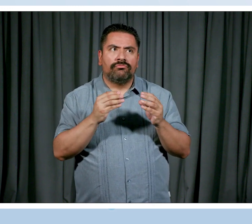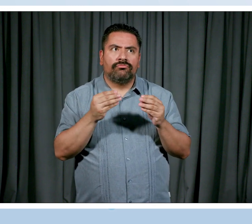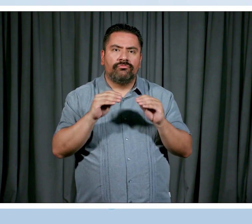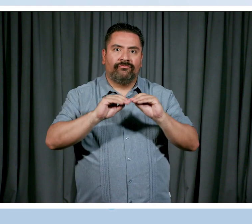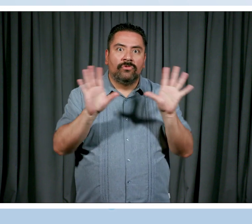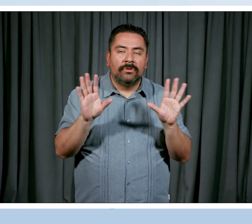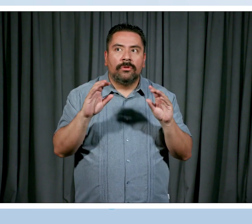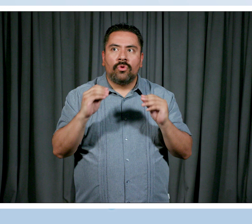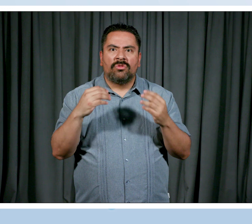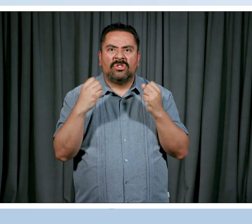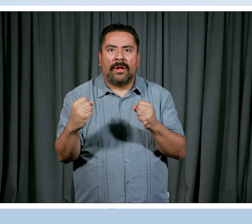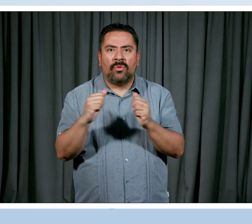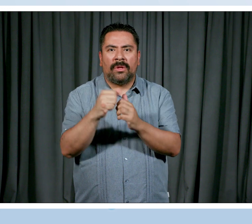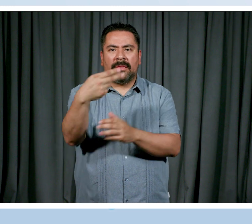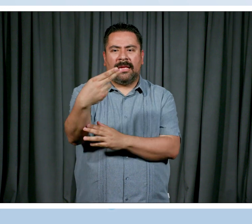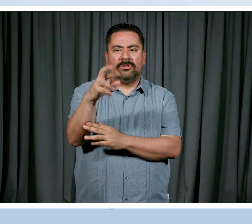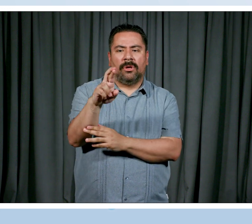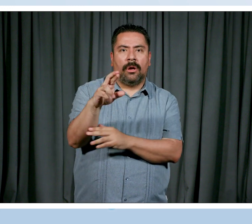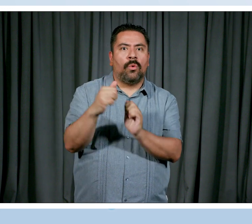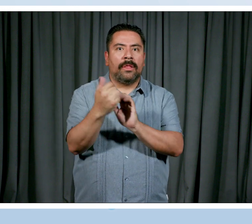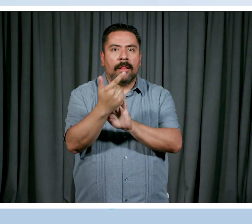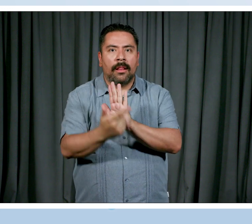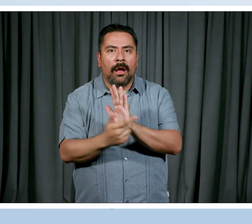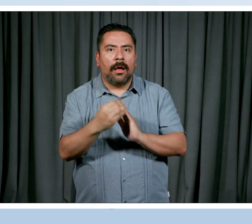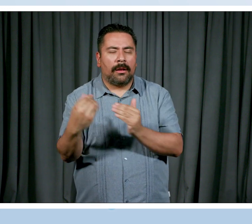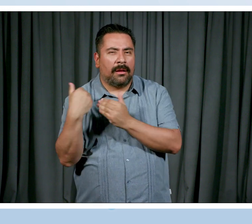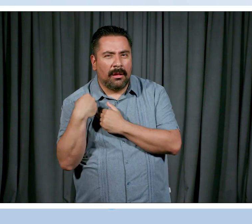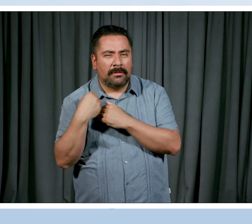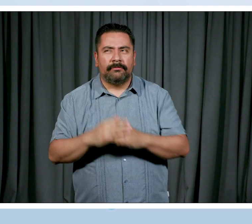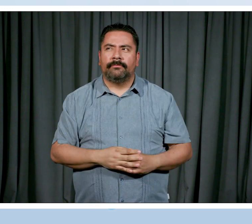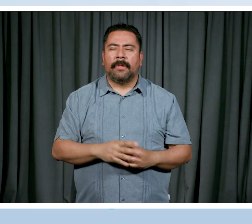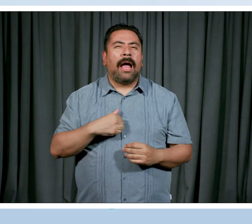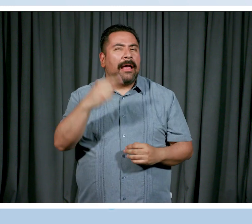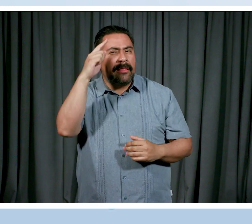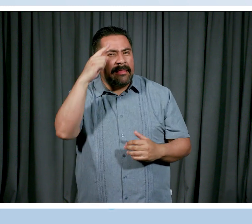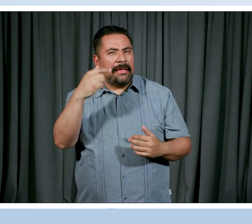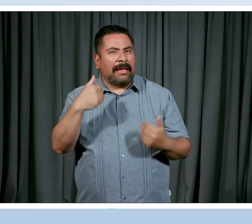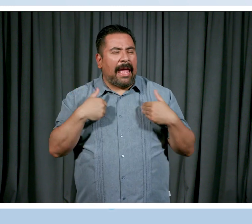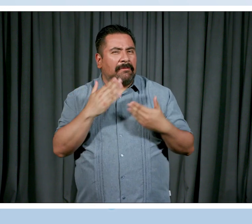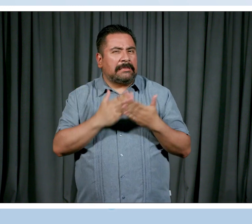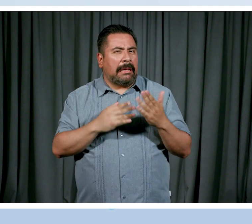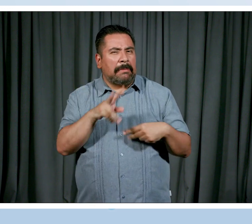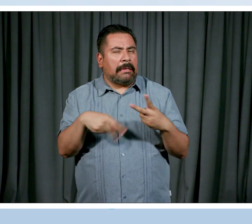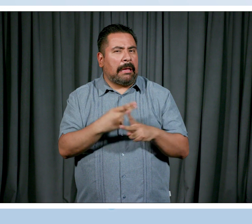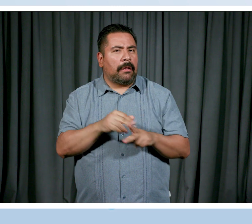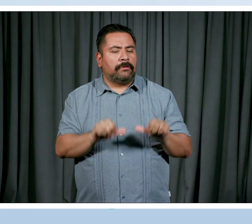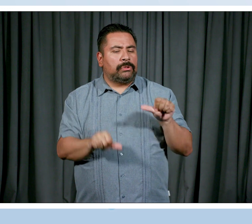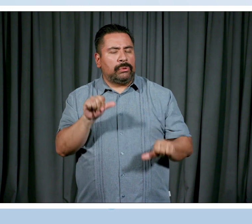around HR departments, around laws and obligations. I think that there's a hesitancy